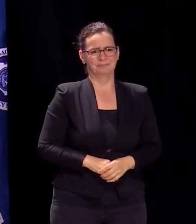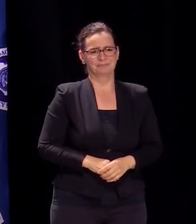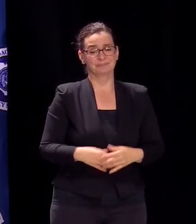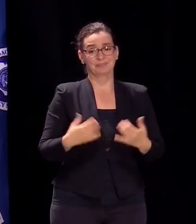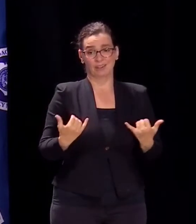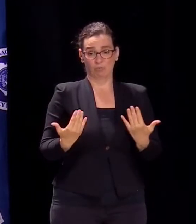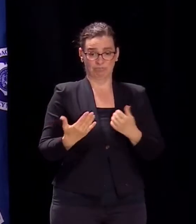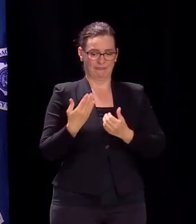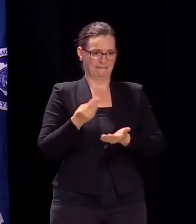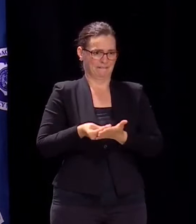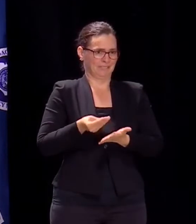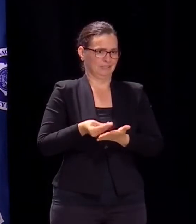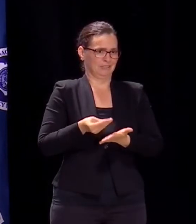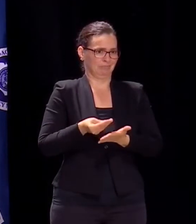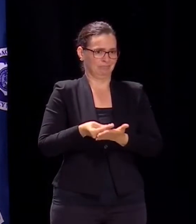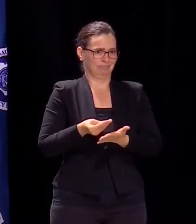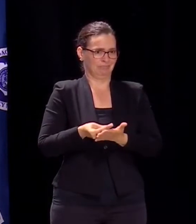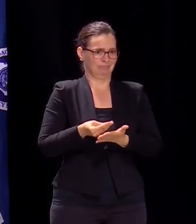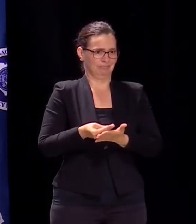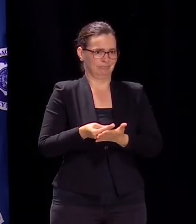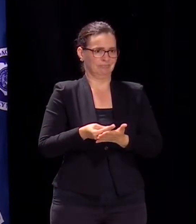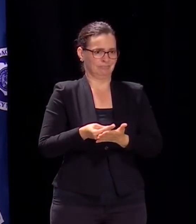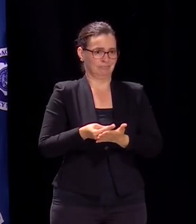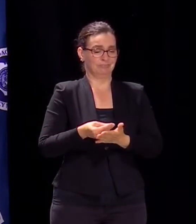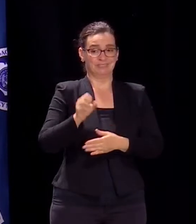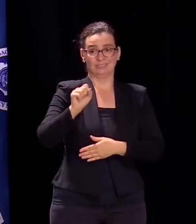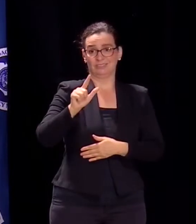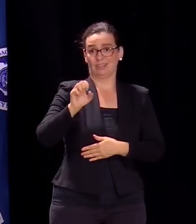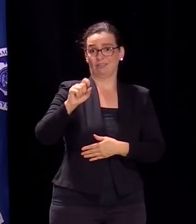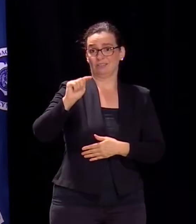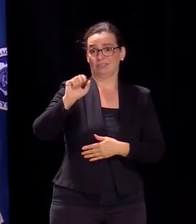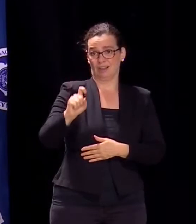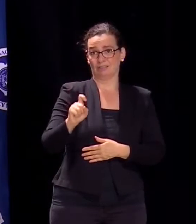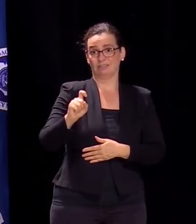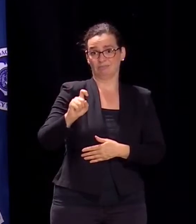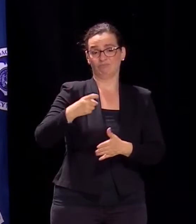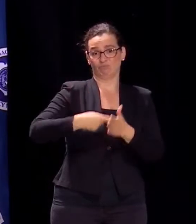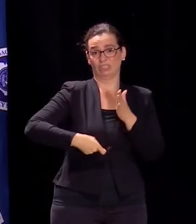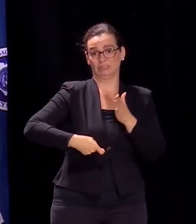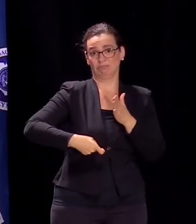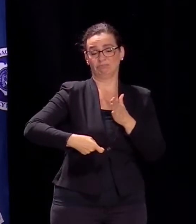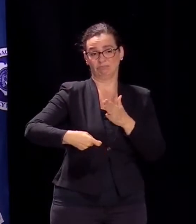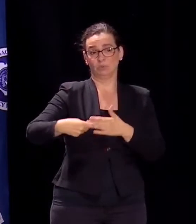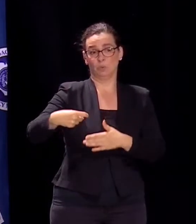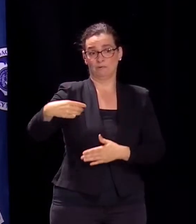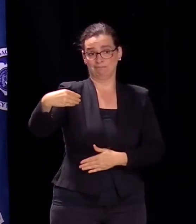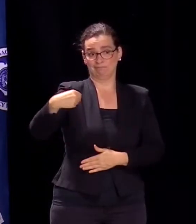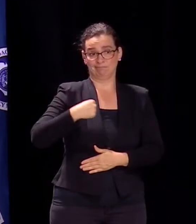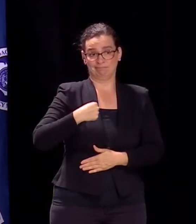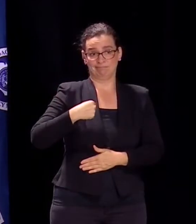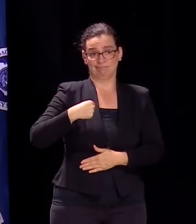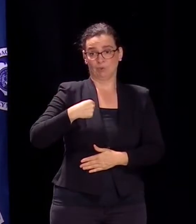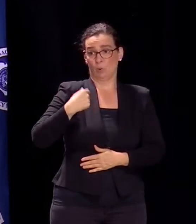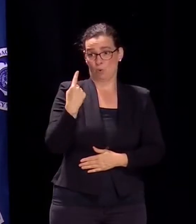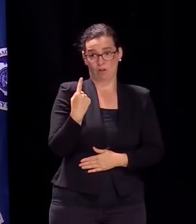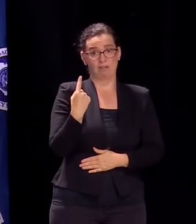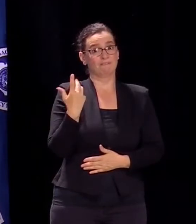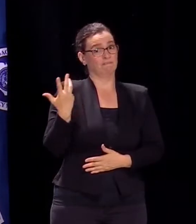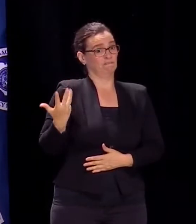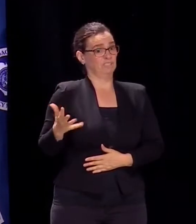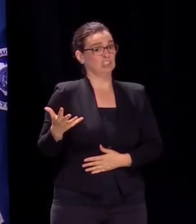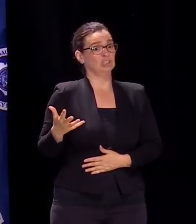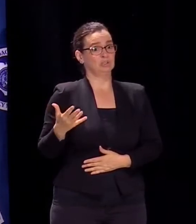payments of sales tax today. This morning we received 1 payment. Very good news, kind of curious news. The